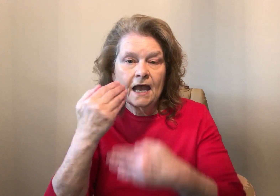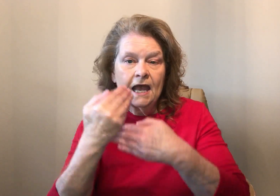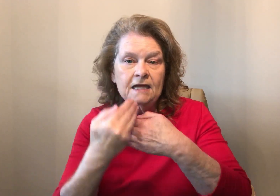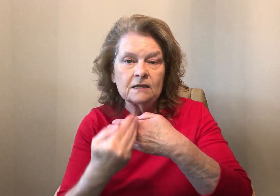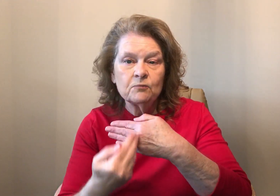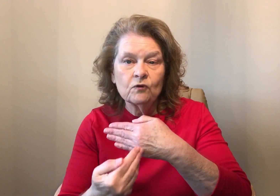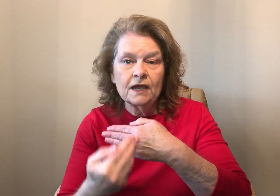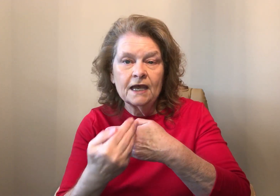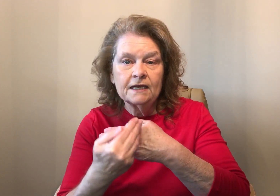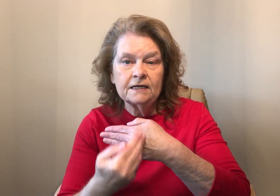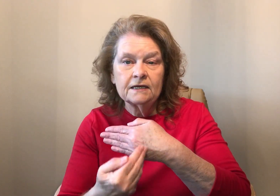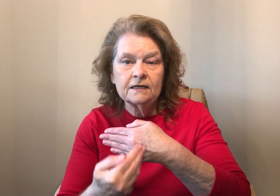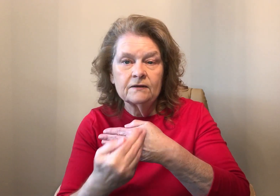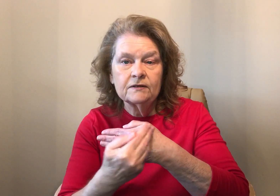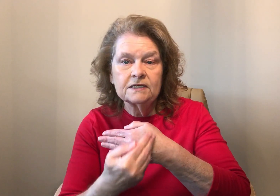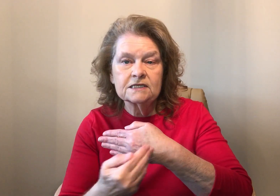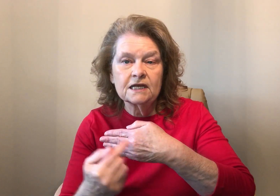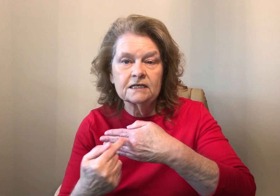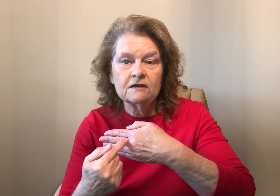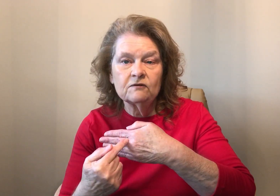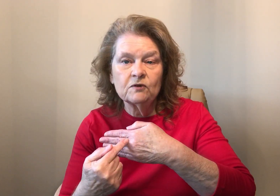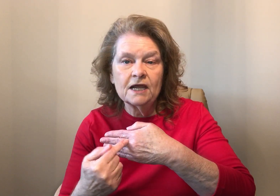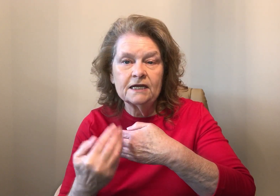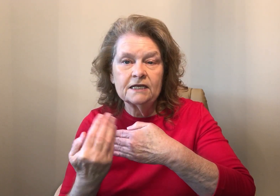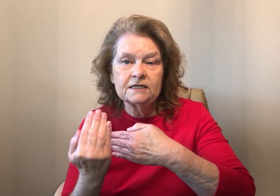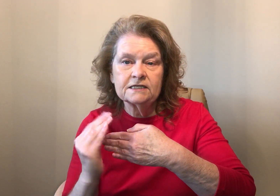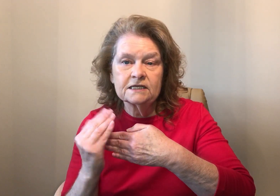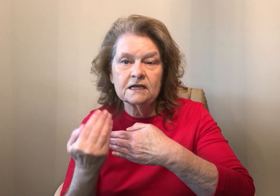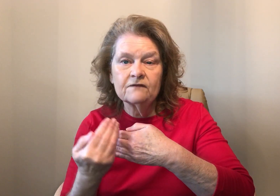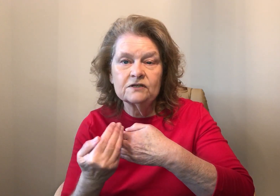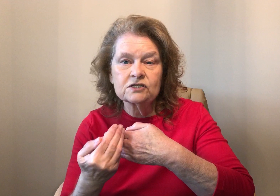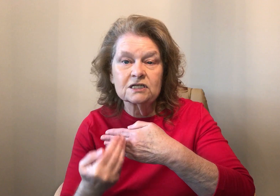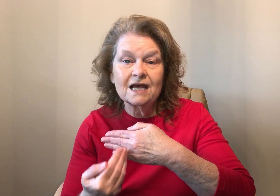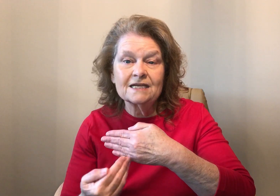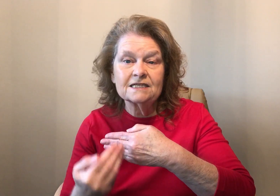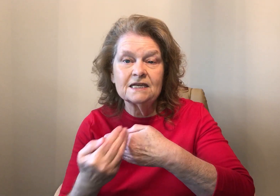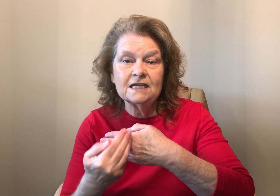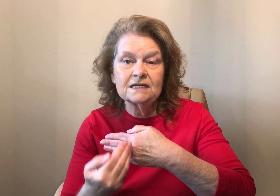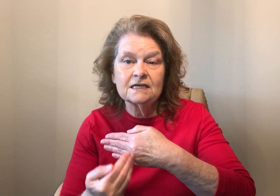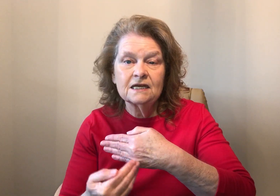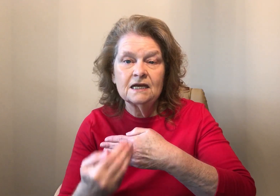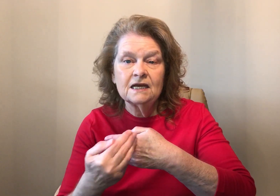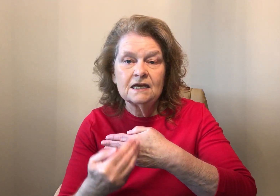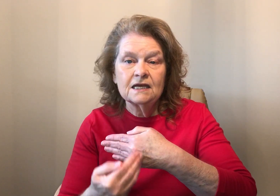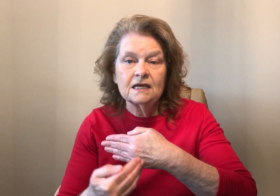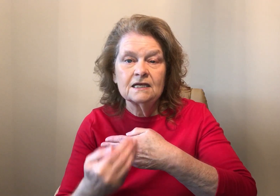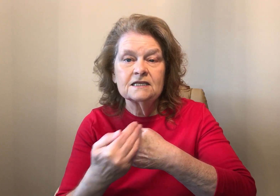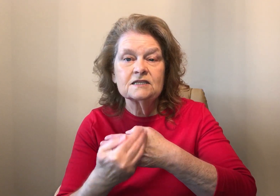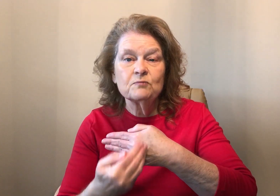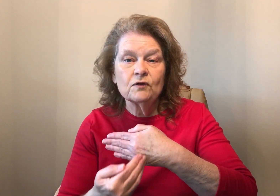and the bread. This is like the loaf of bread, and this is a knife and you're slicing it. This is